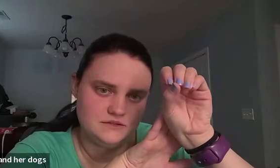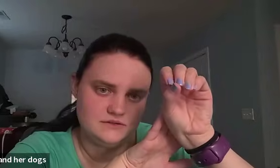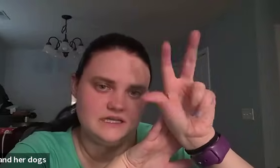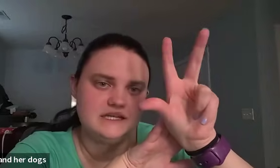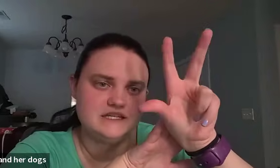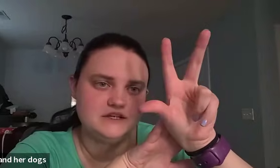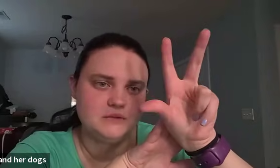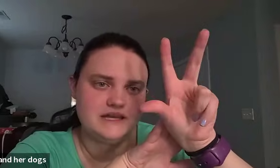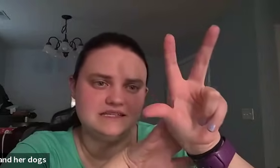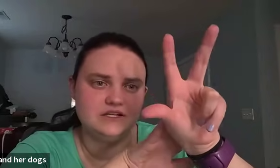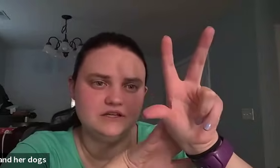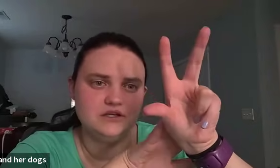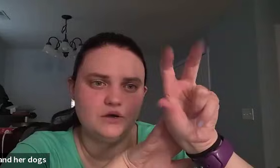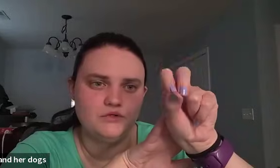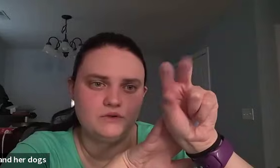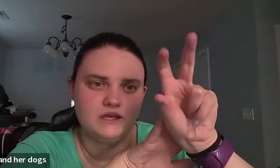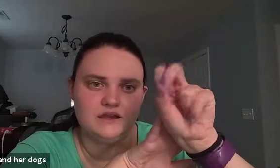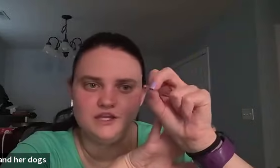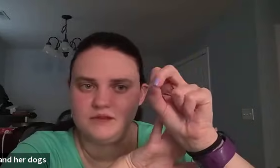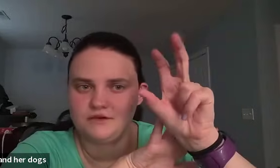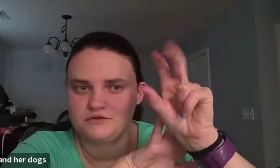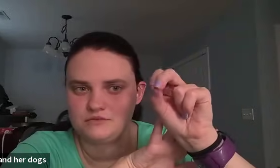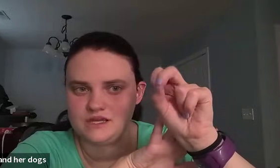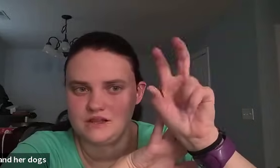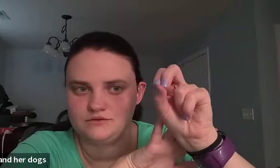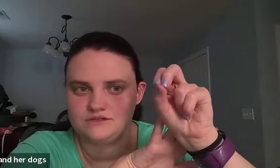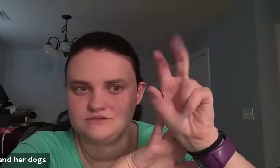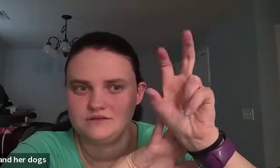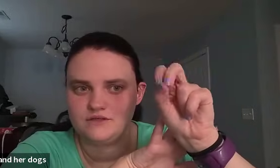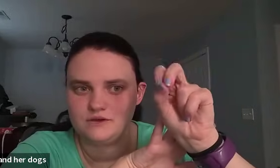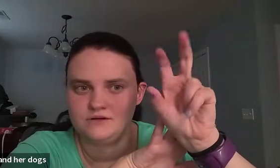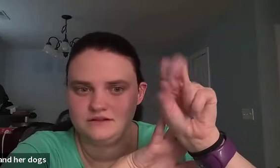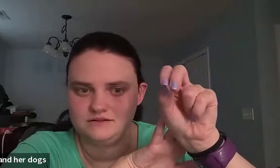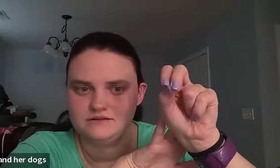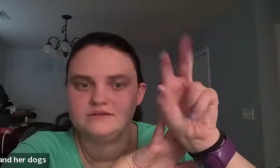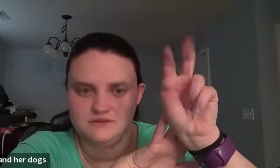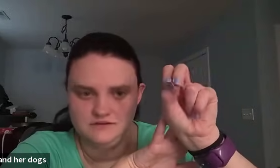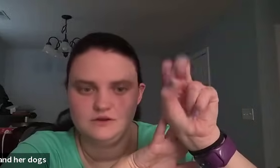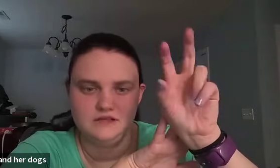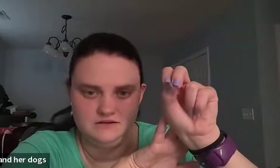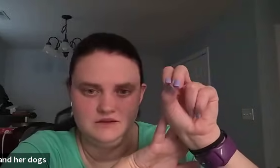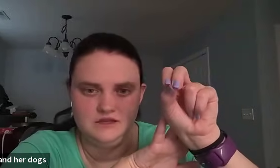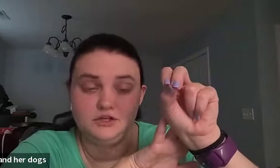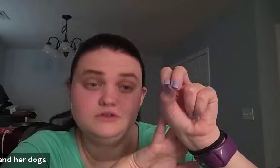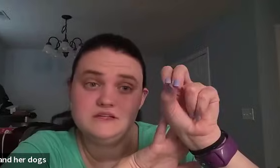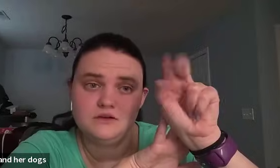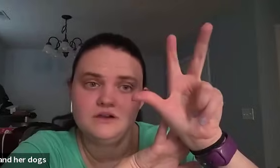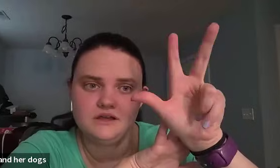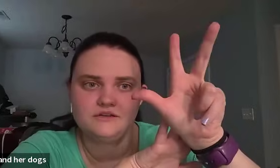to. An easier way is literally you go 3 and you make your 3 close. 30, 30. Now you still could